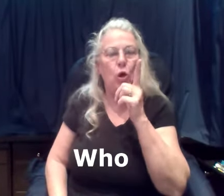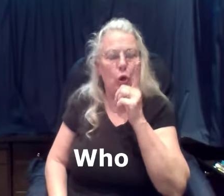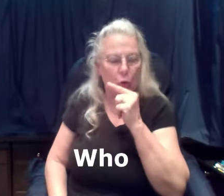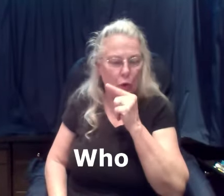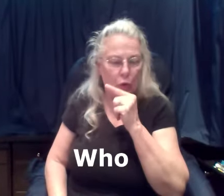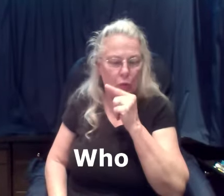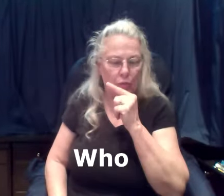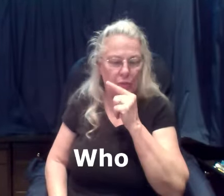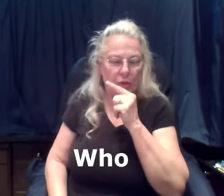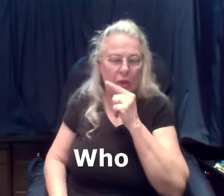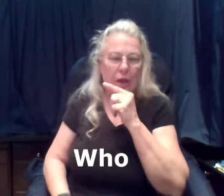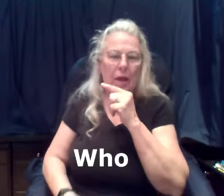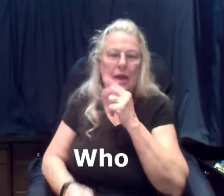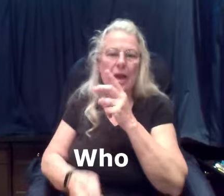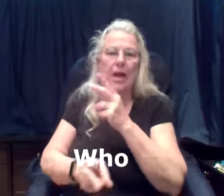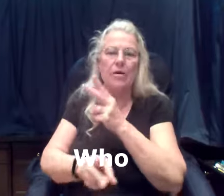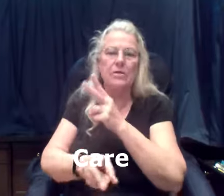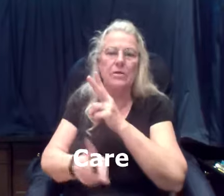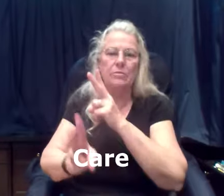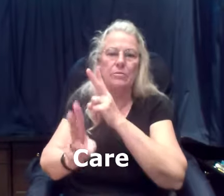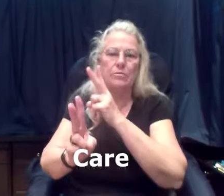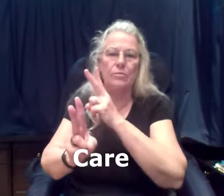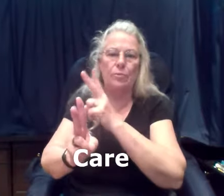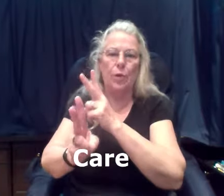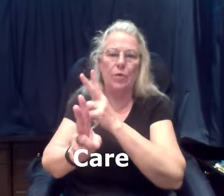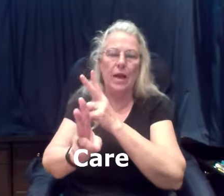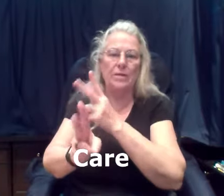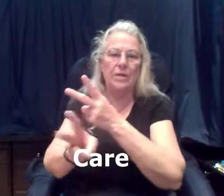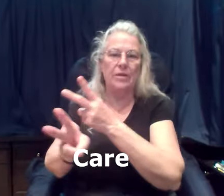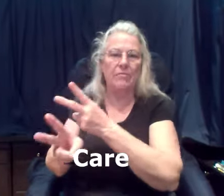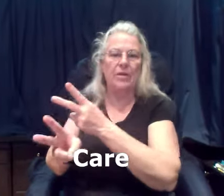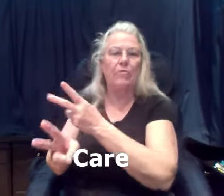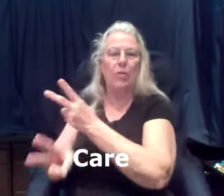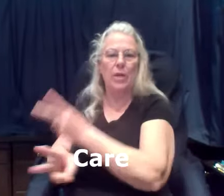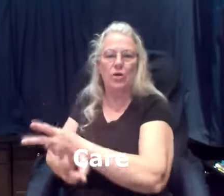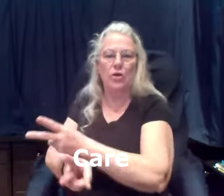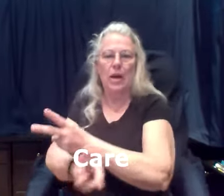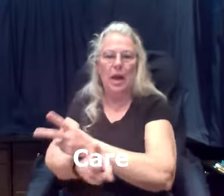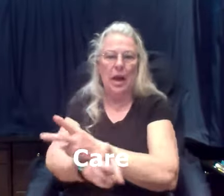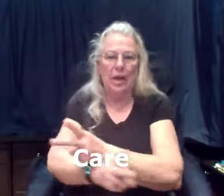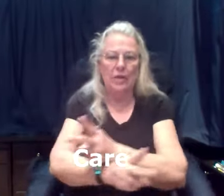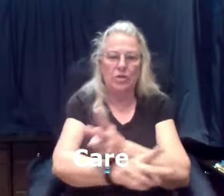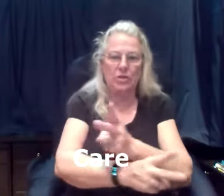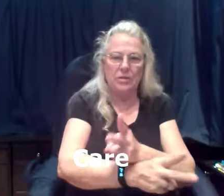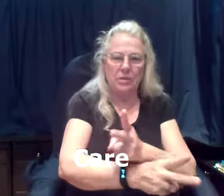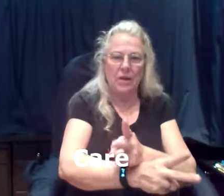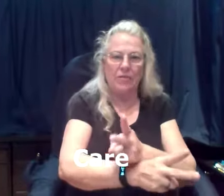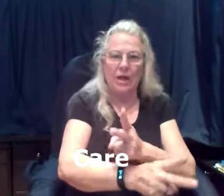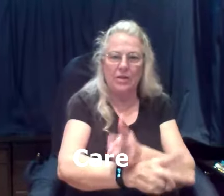Who cares? Both hands in the V formation, and it's just kind of like a small